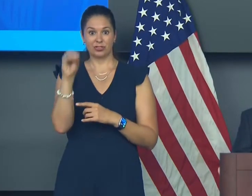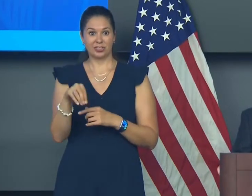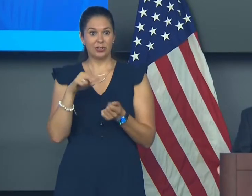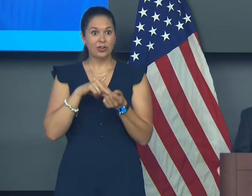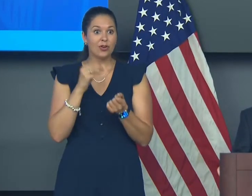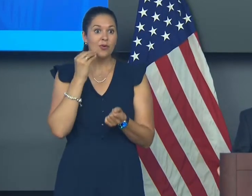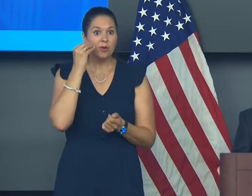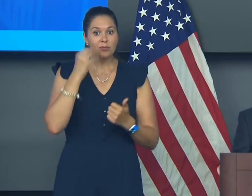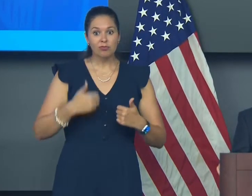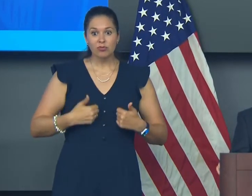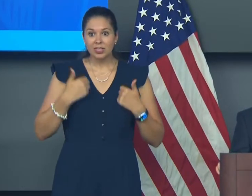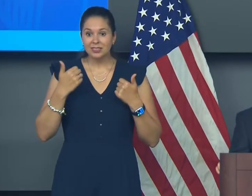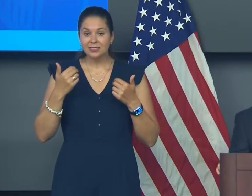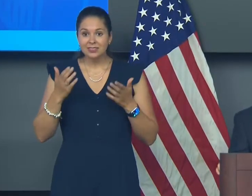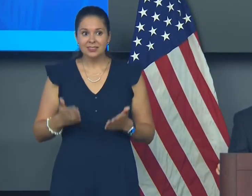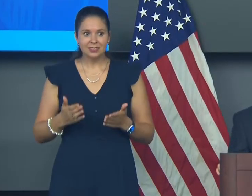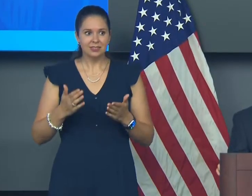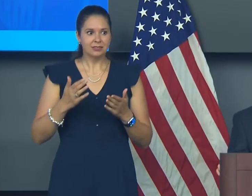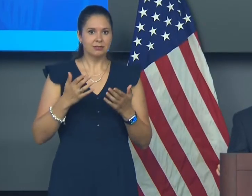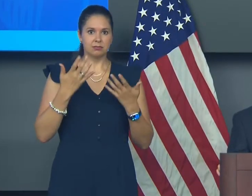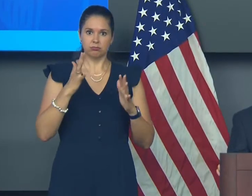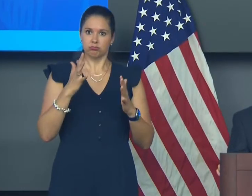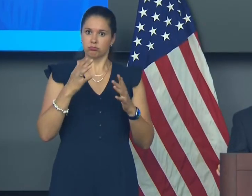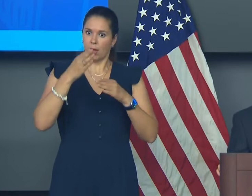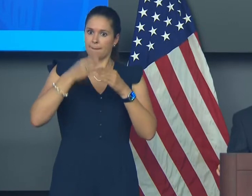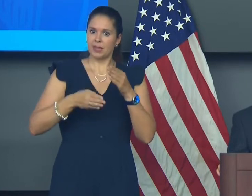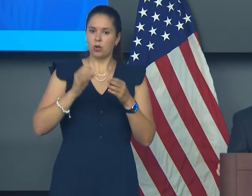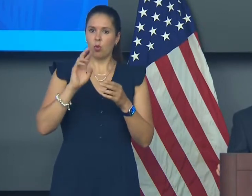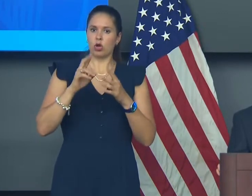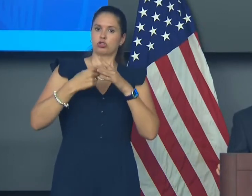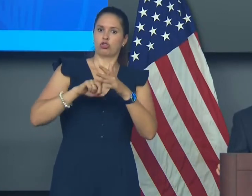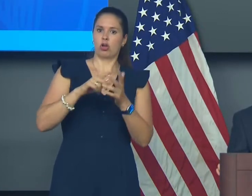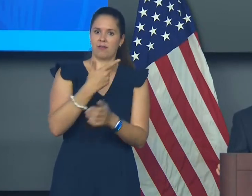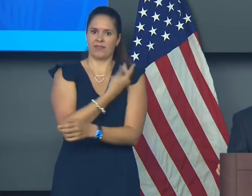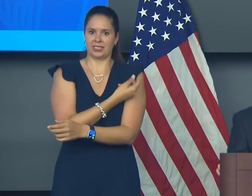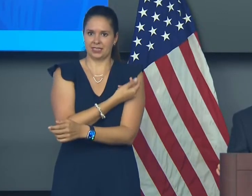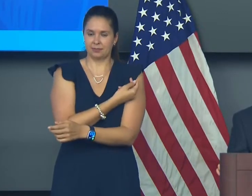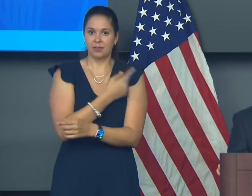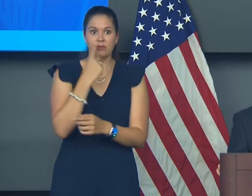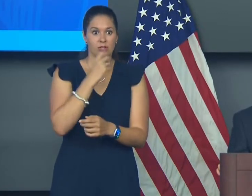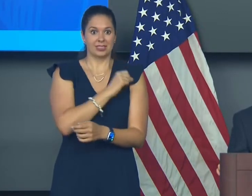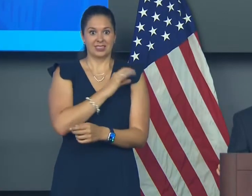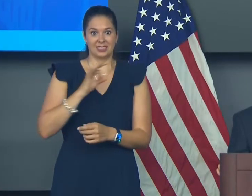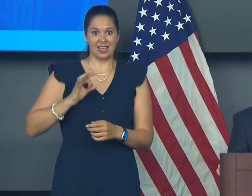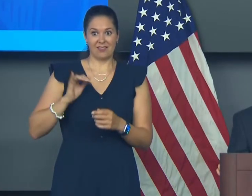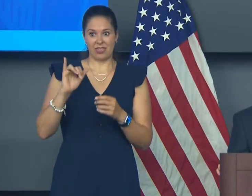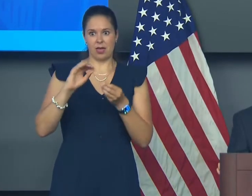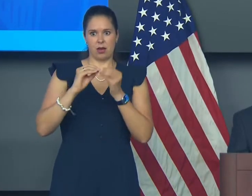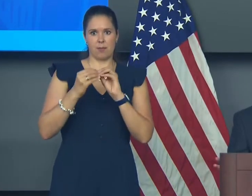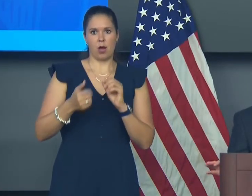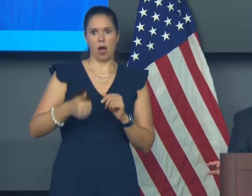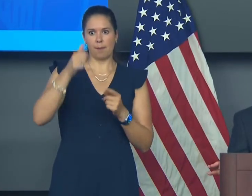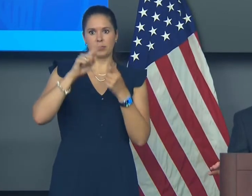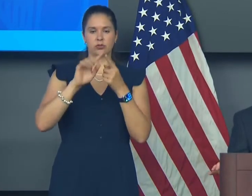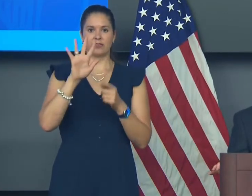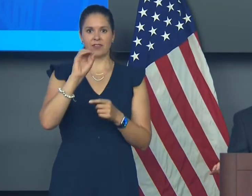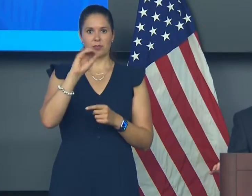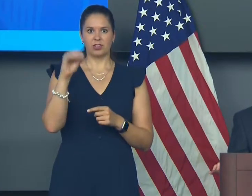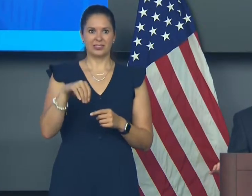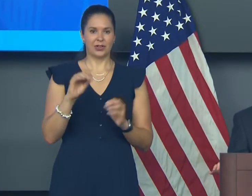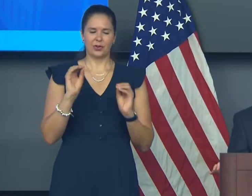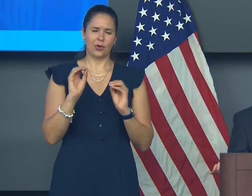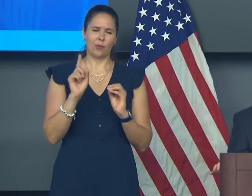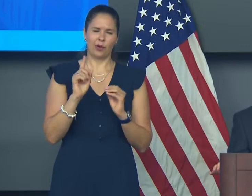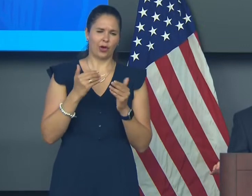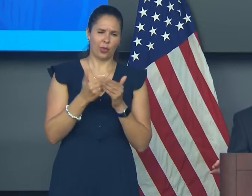home residents have completed or at least initiated their vaccine series, and for staff, that number is up to 50%. Nowhere near where we